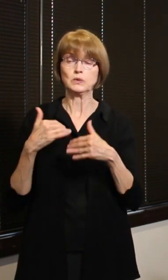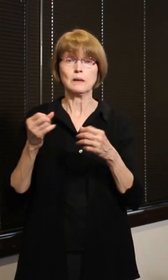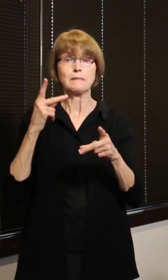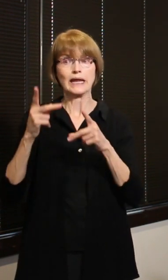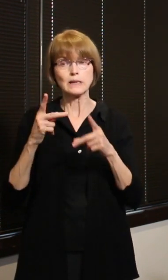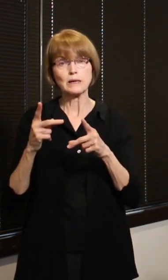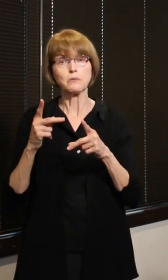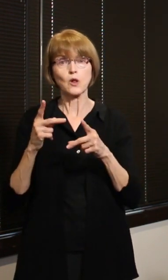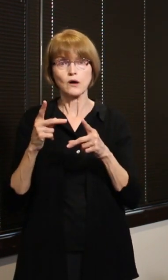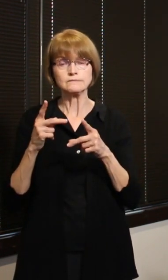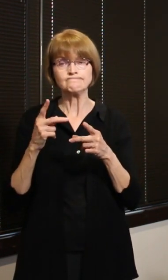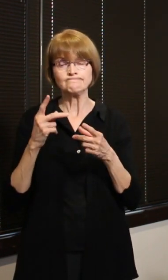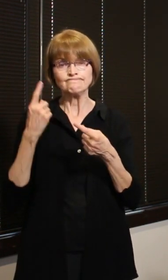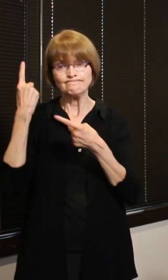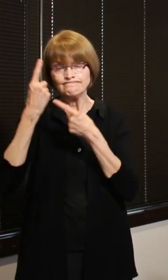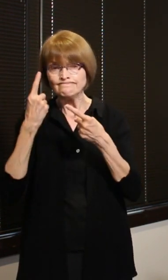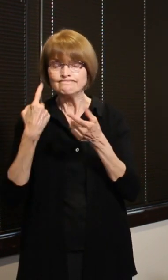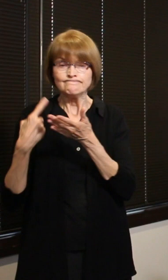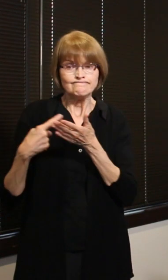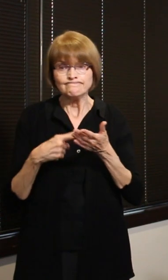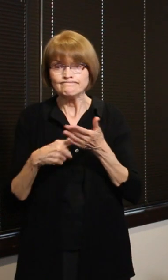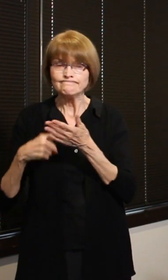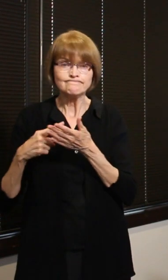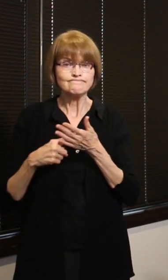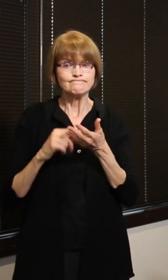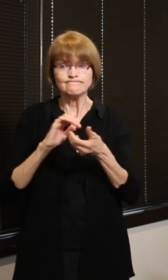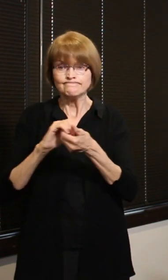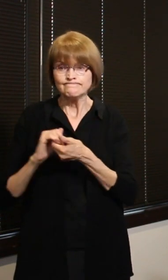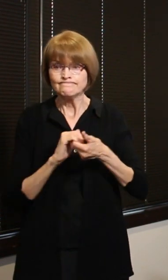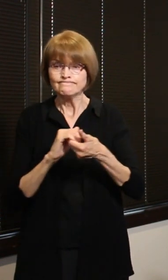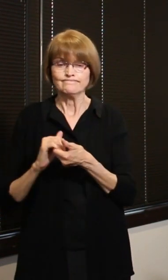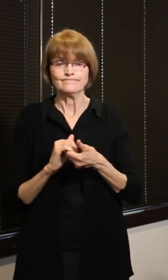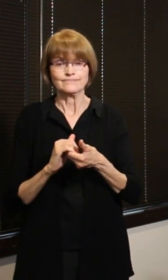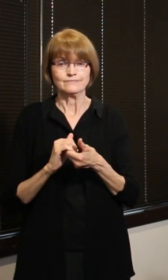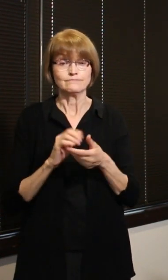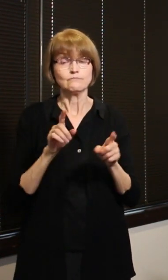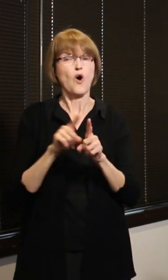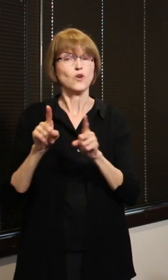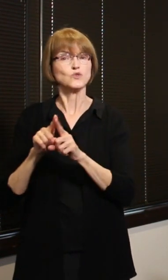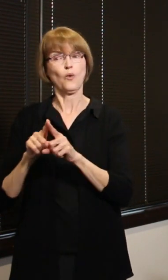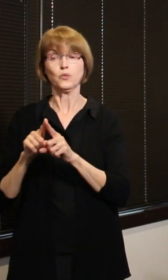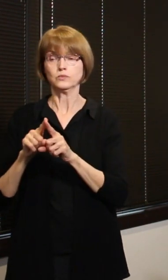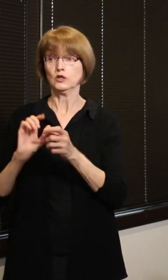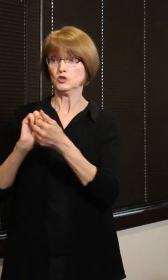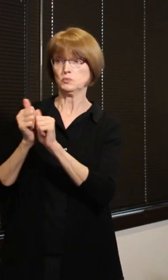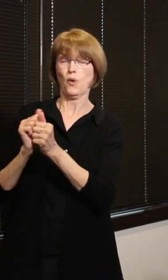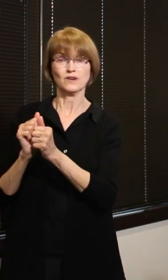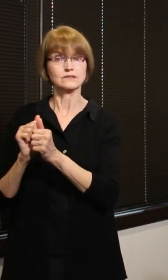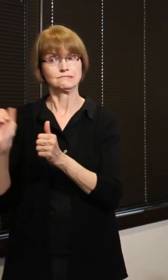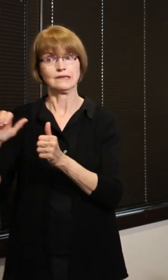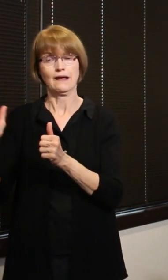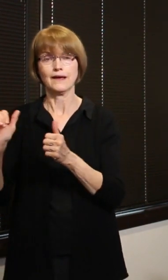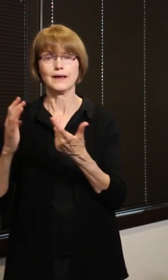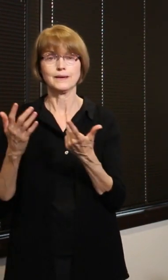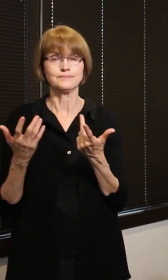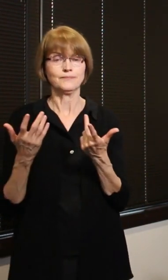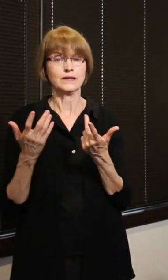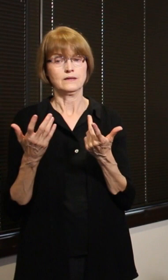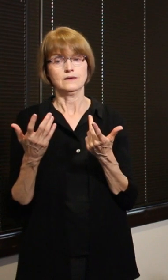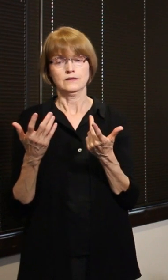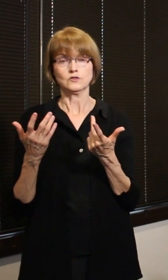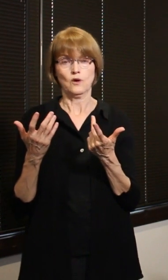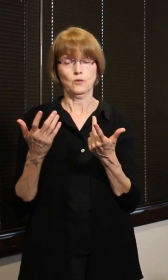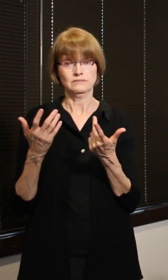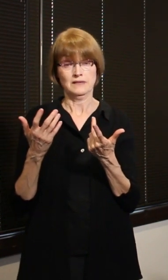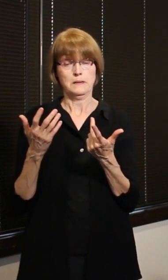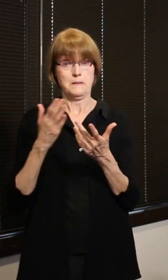are working on right now, in addition to the youth sports and things like that. And so I've just given sort of a broad framework on